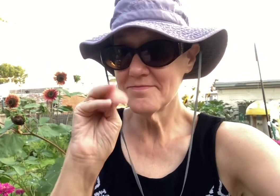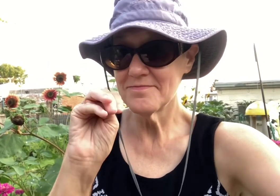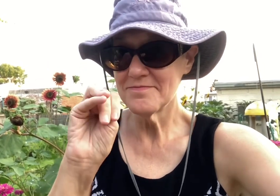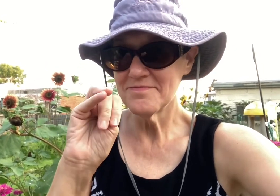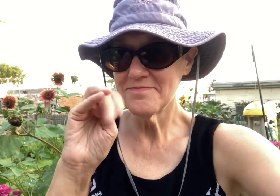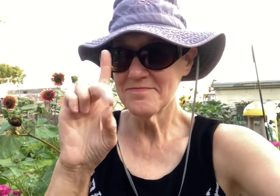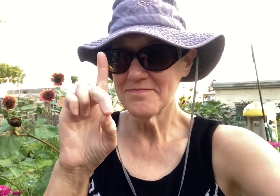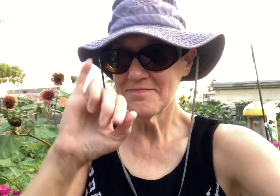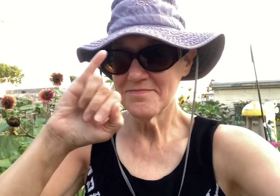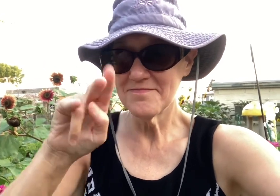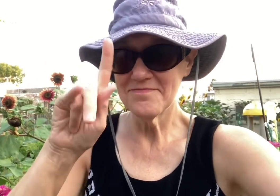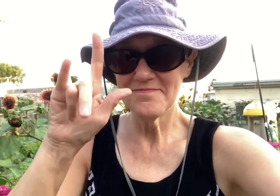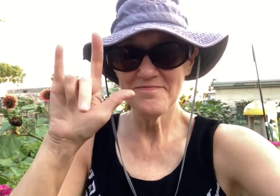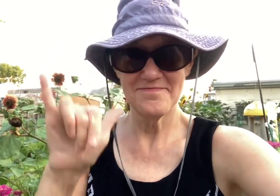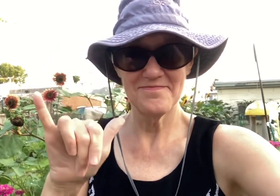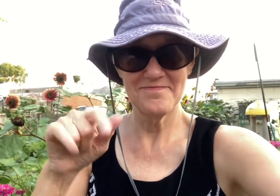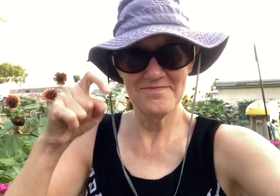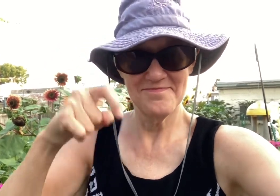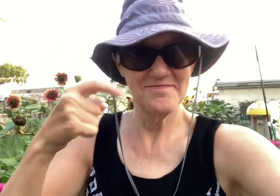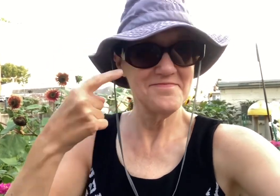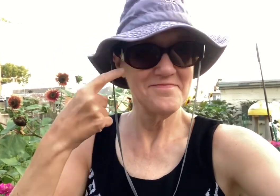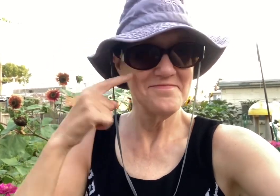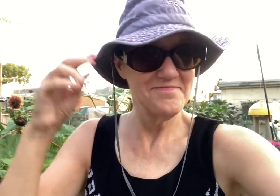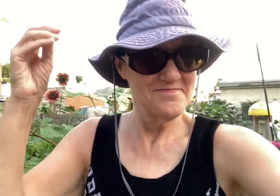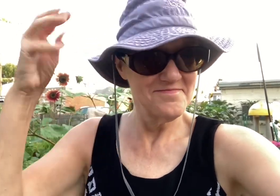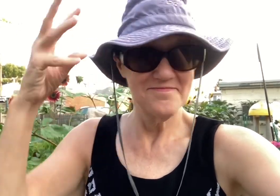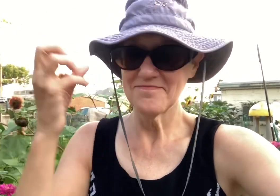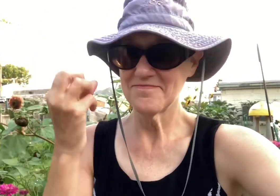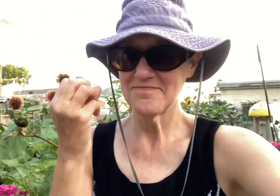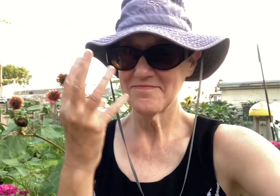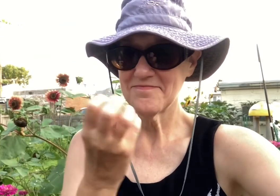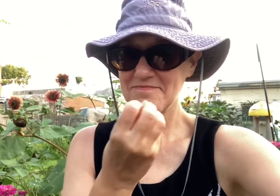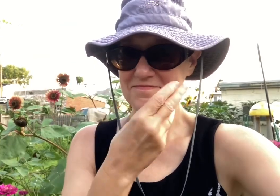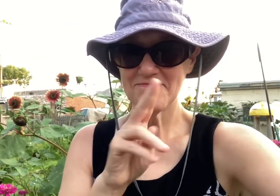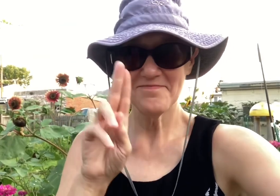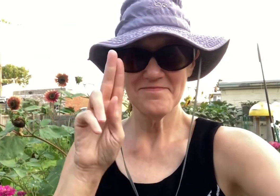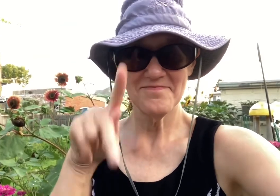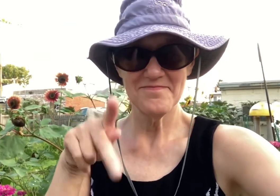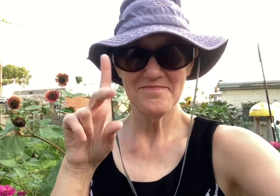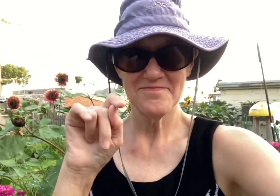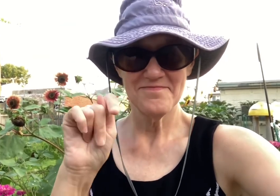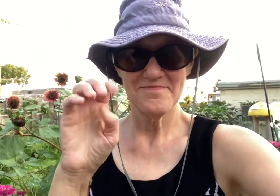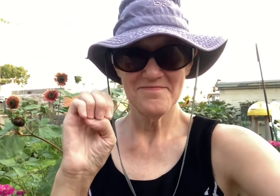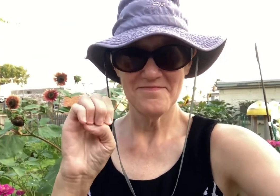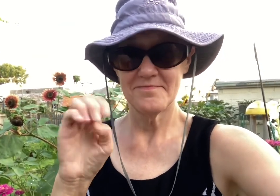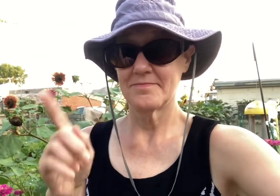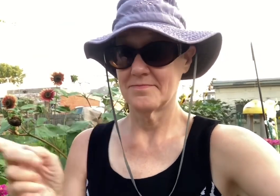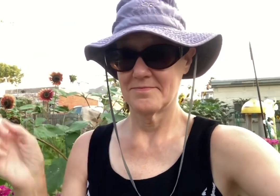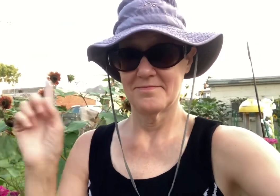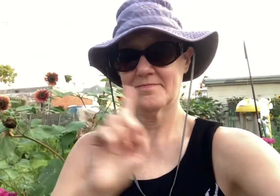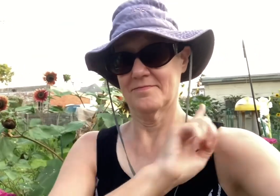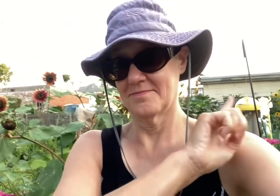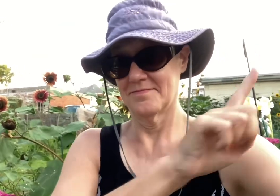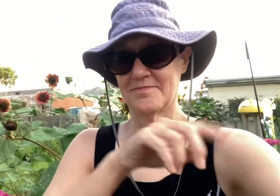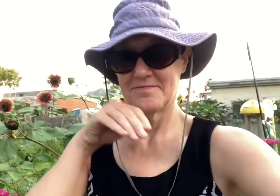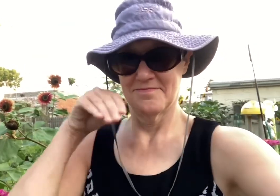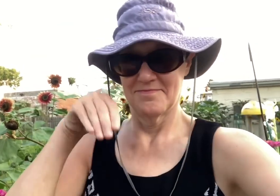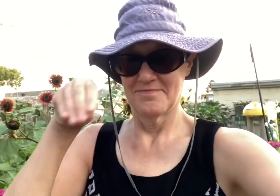It's mid-July and it's time for a sunflower update. All of these